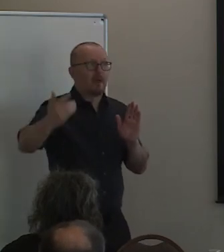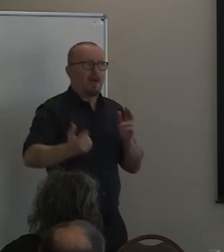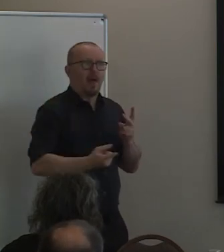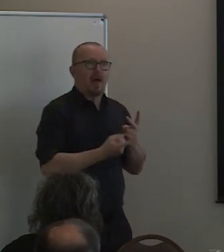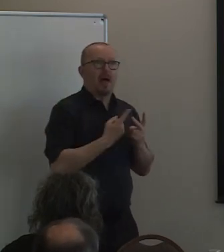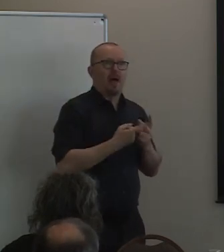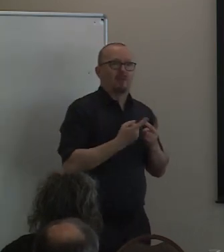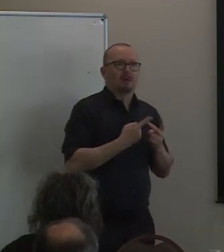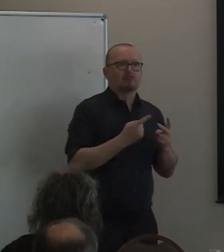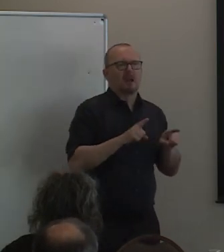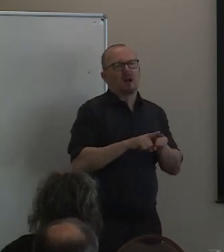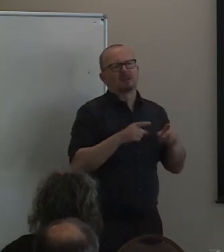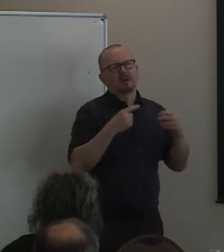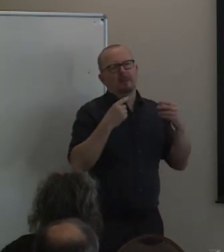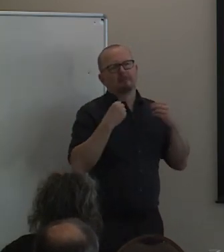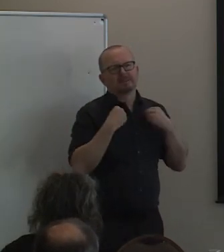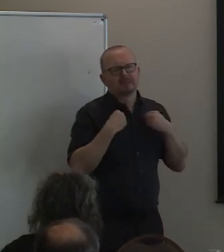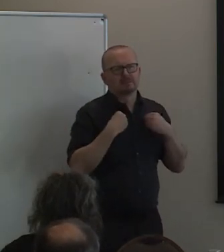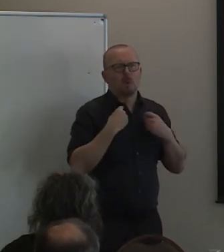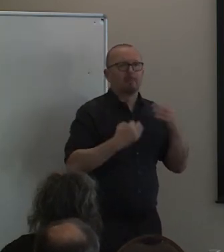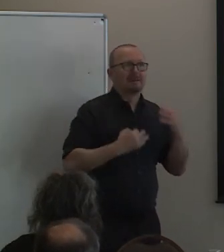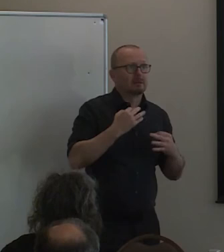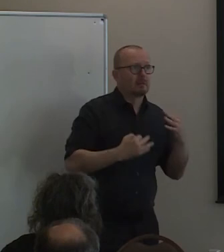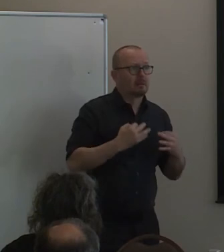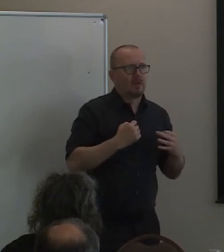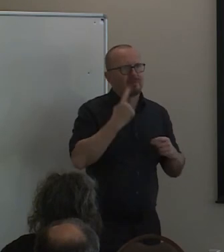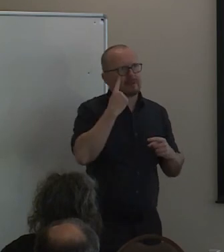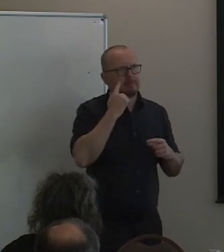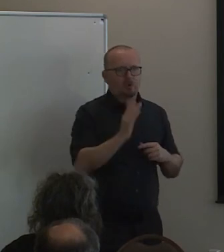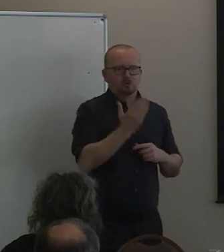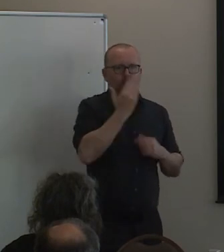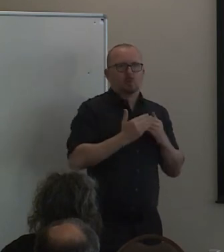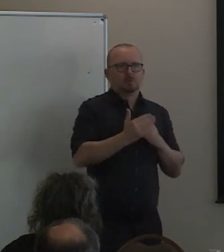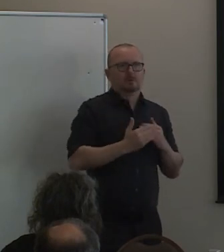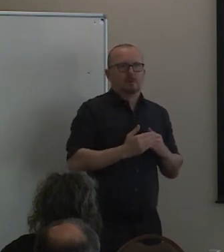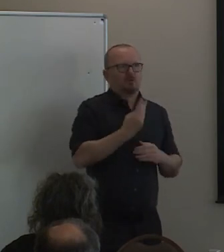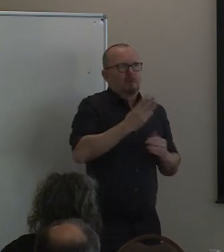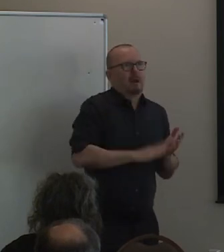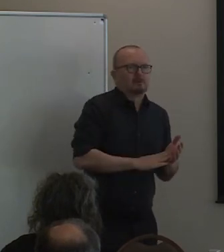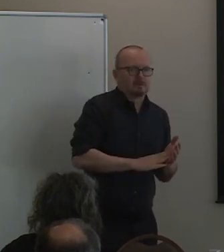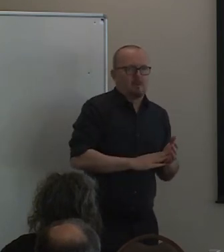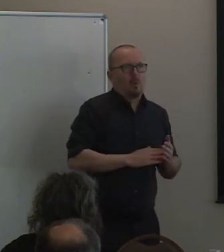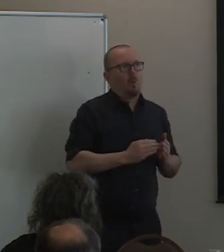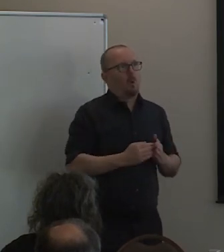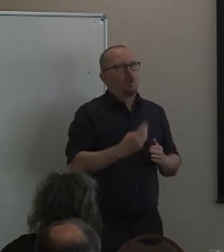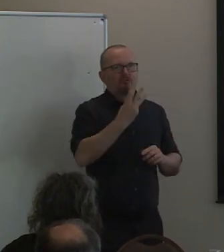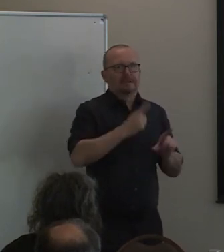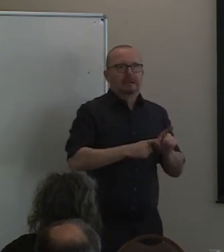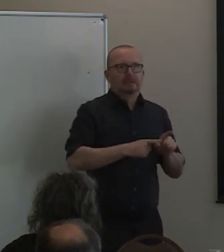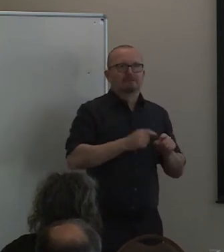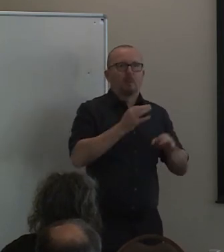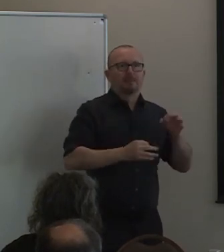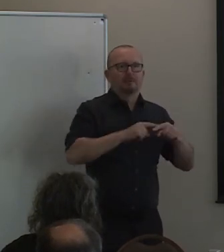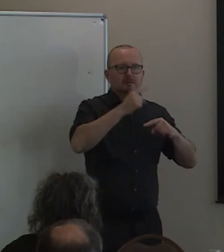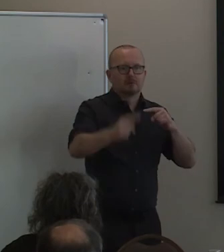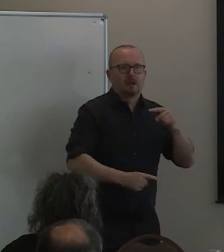quarters or the next 3 years of the election cycle or however long you've got left. Whereas here, there's people thinking about 150 years